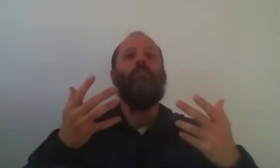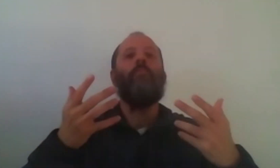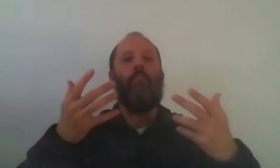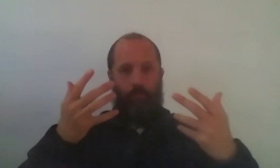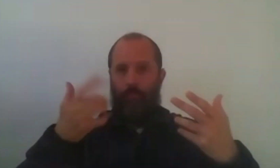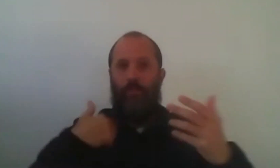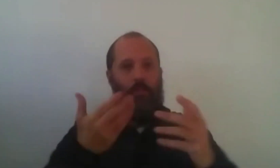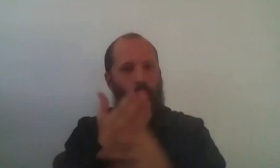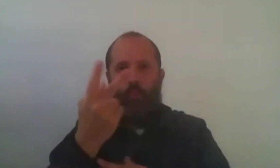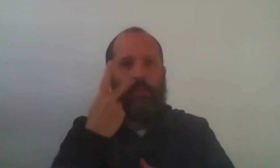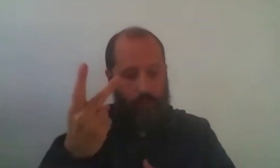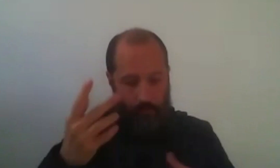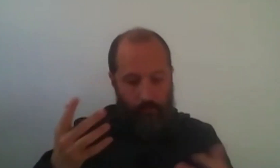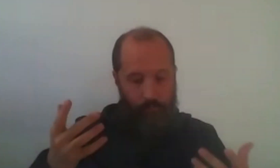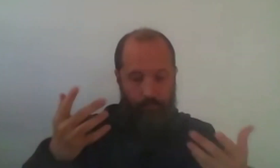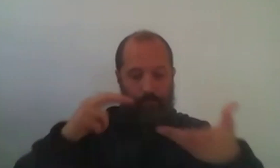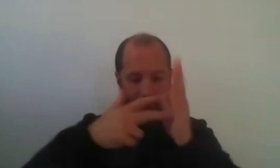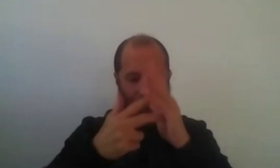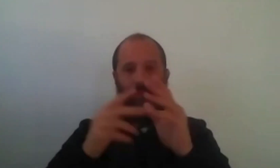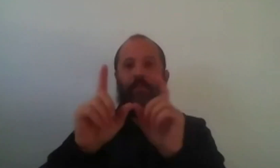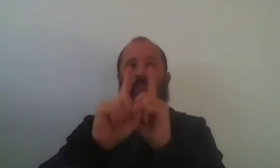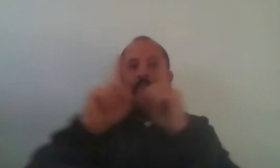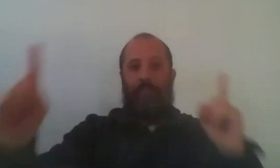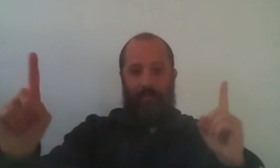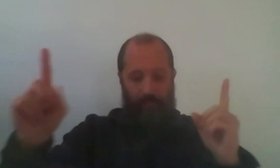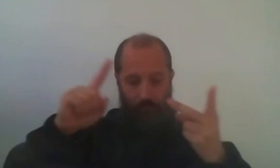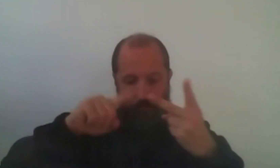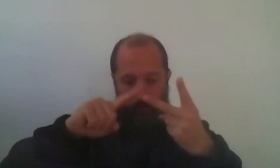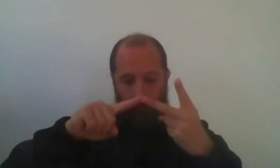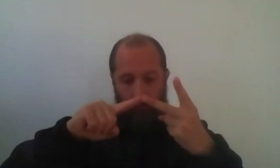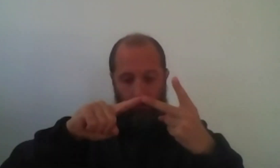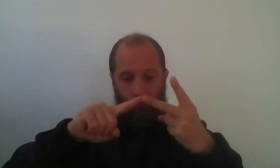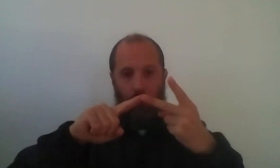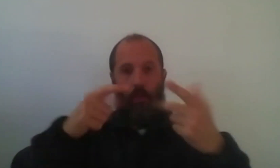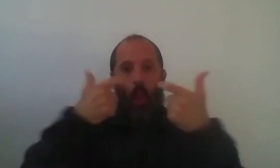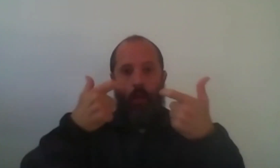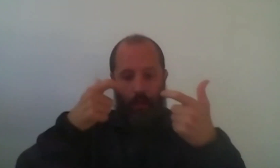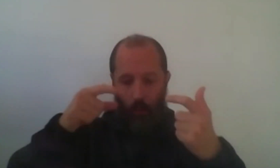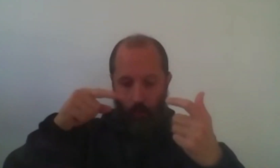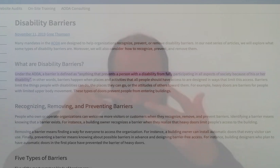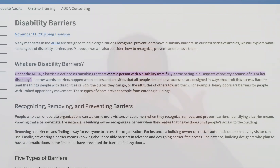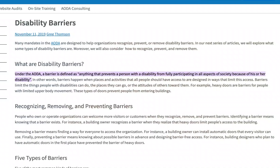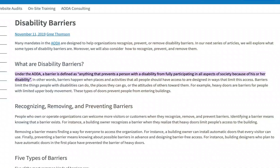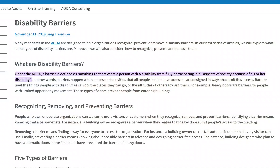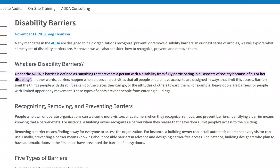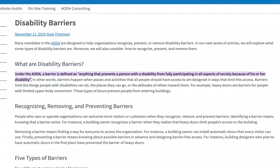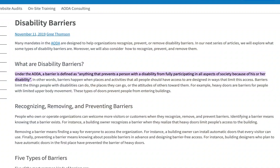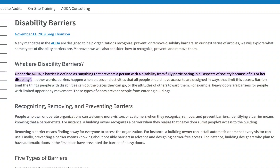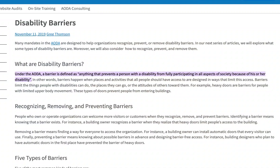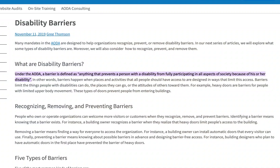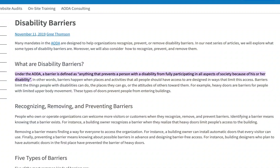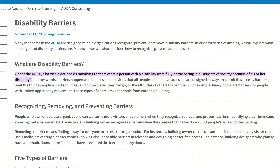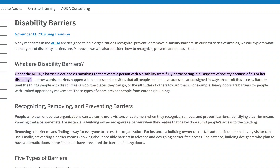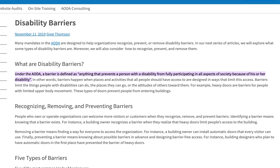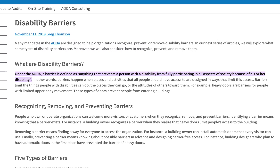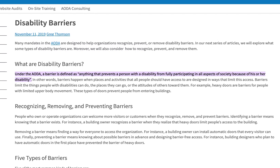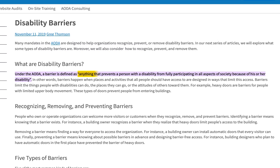before the pandemic, yeah, things were bad, but now it's magnified. The definition of a barrier is